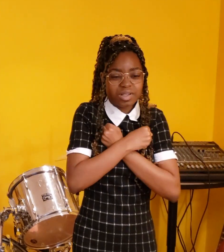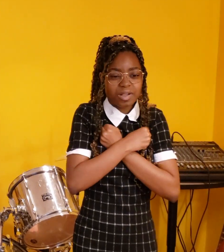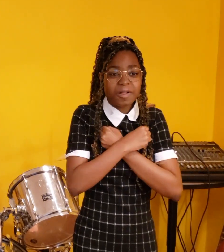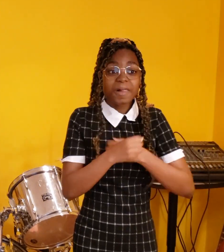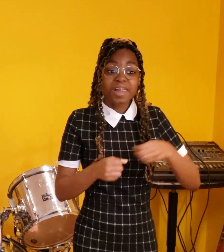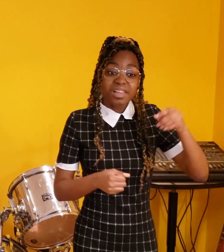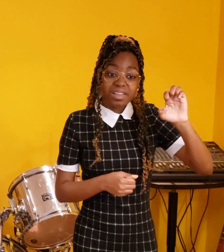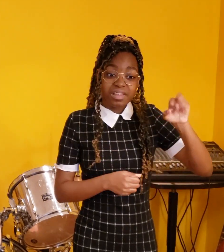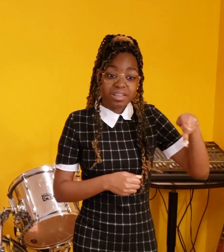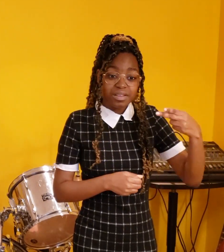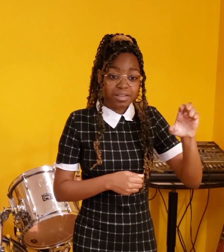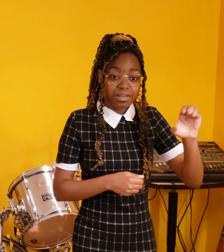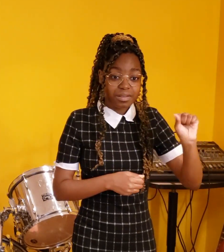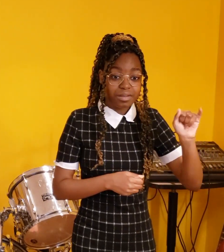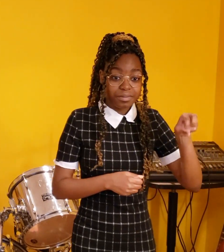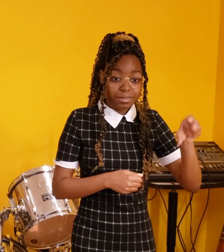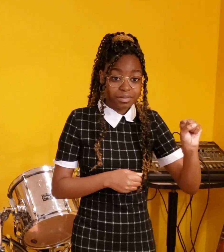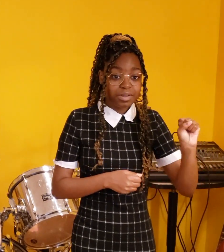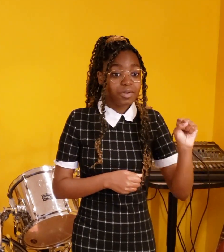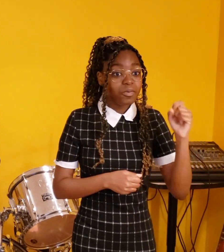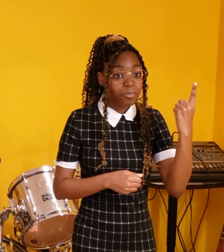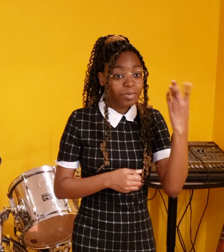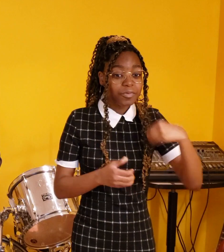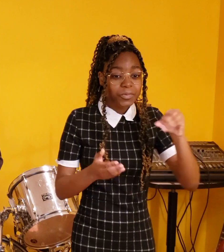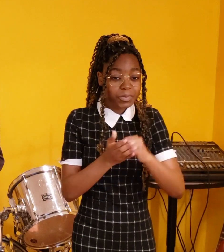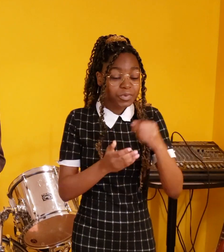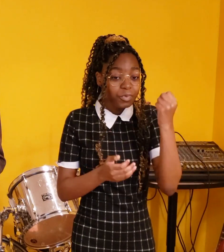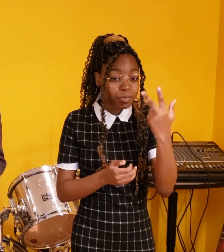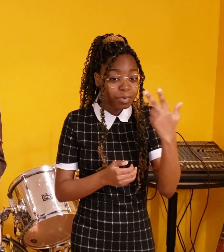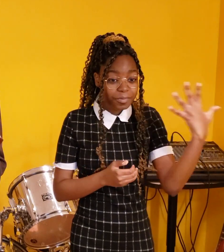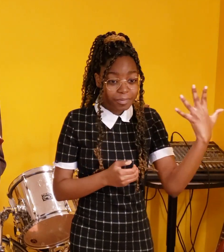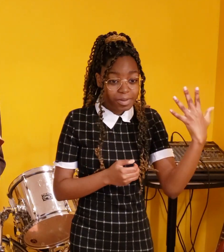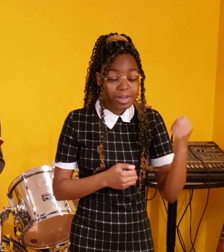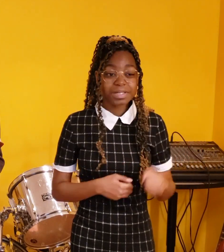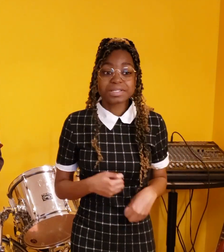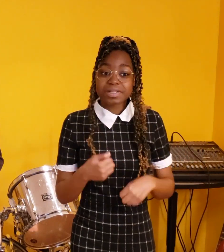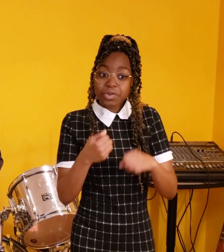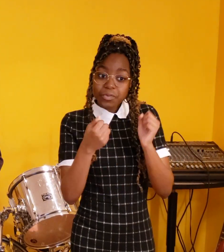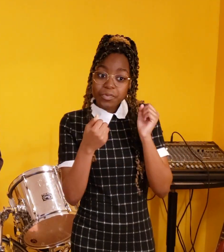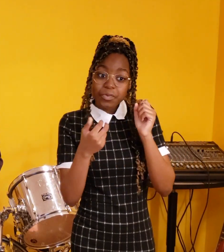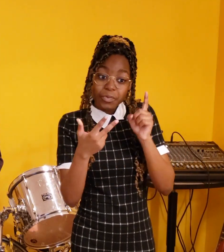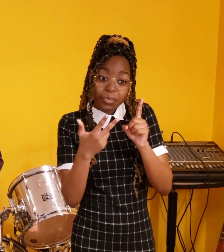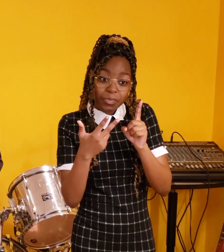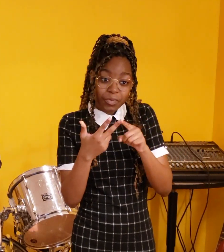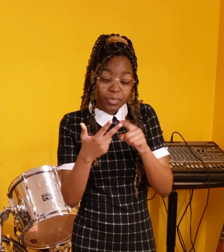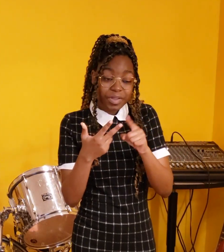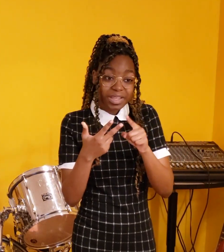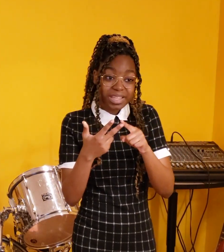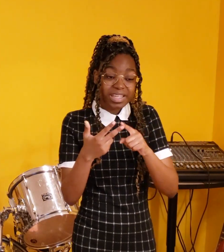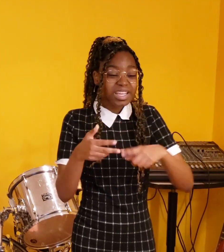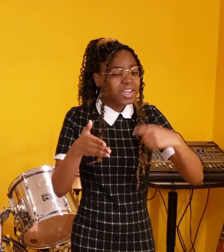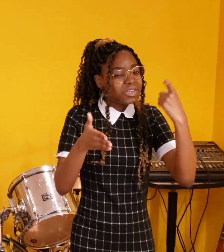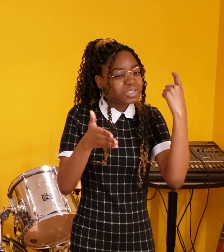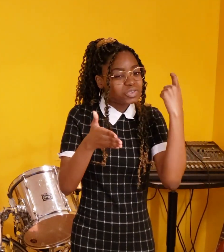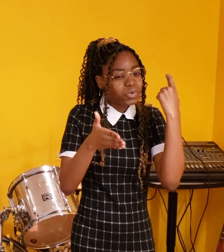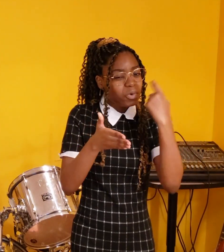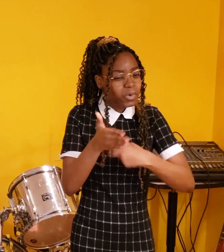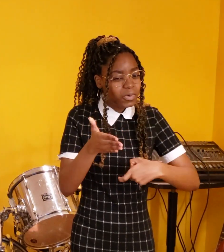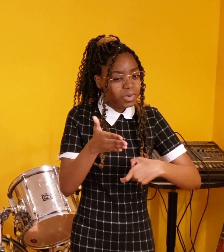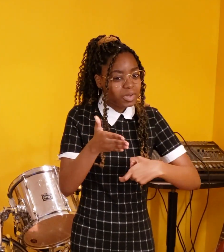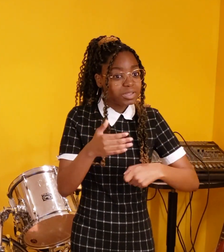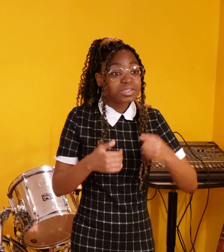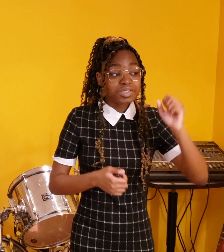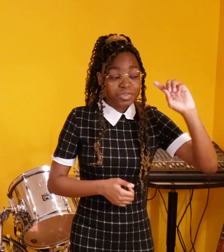down, Ephesians 1, 3 to 5. 3 to 5. The cost, we're going to look at 1 Peter 1, 18 to